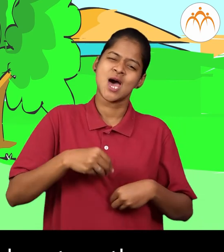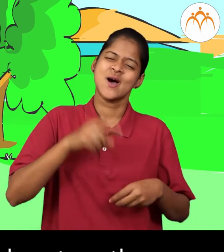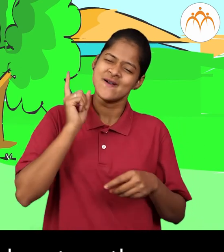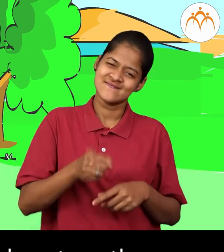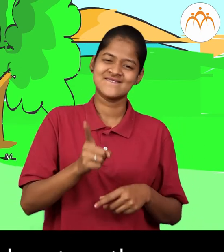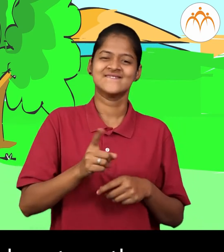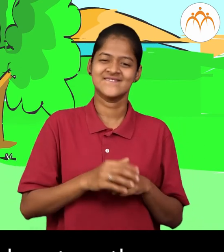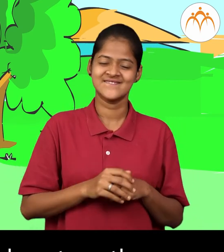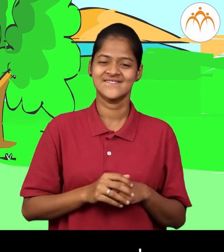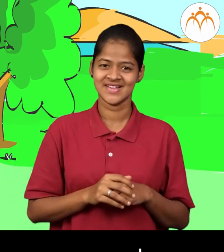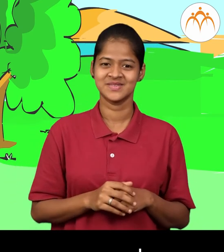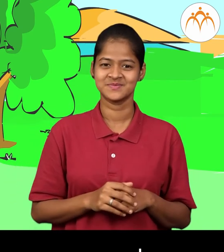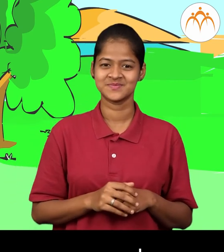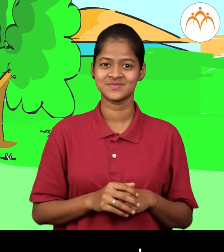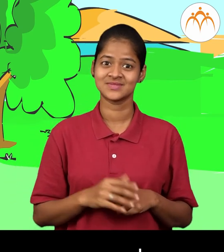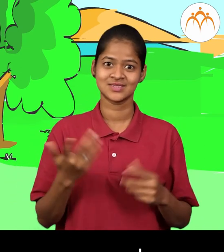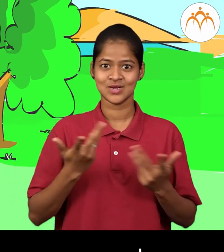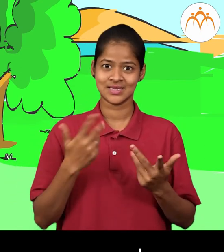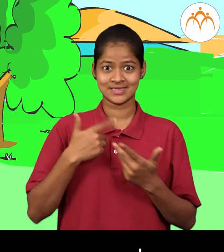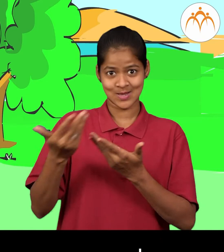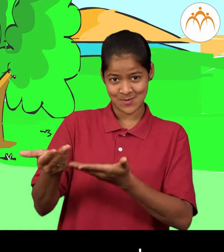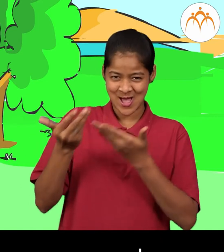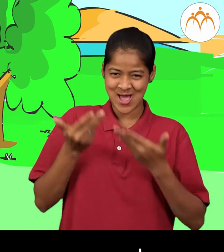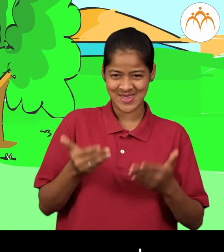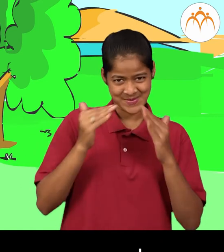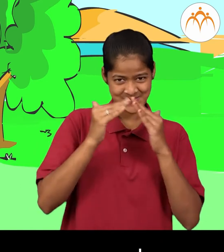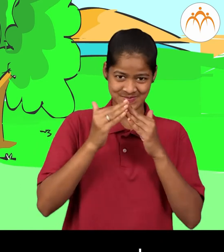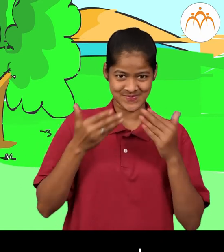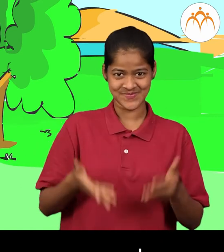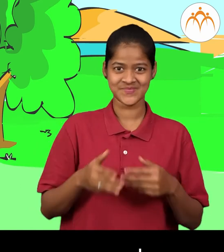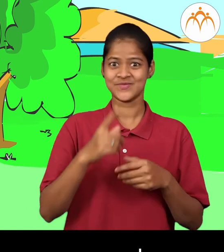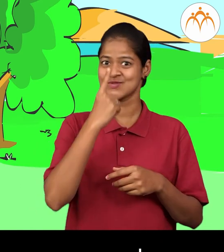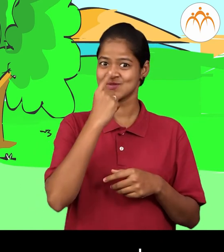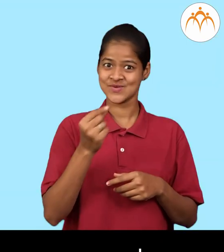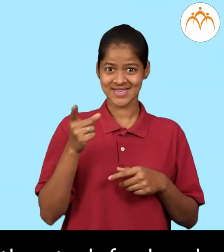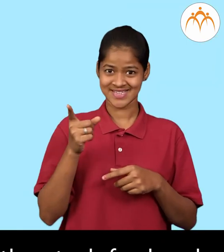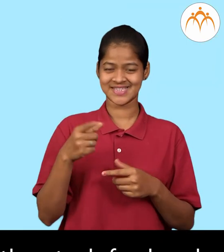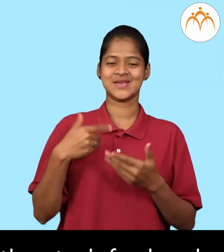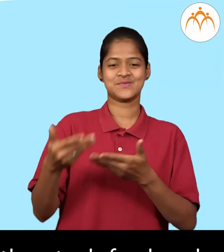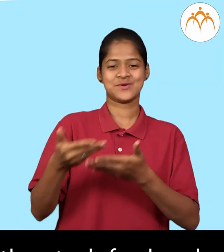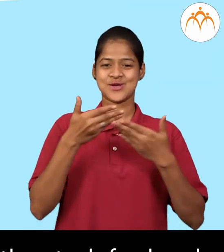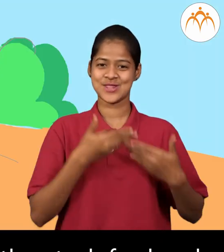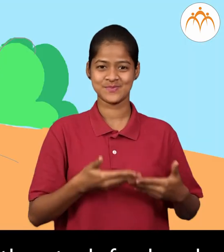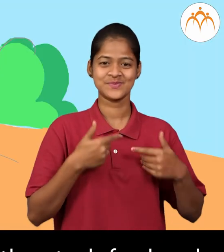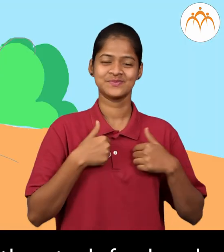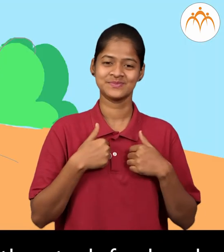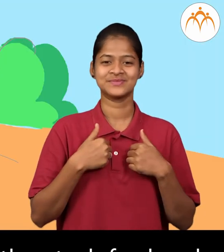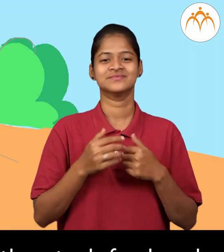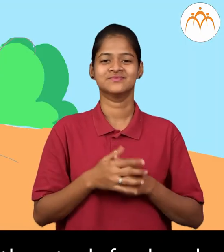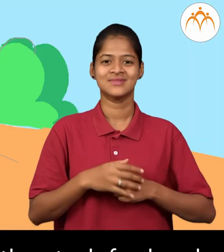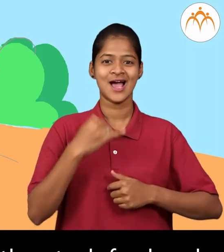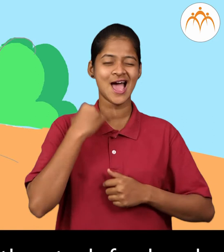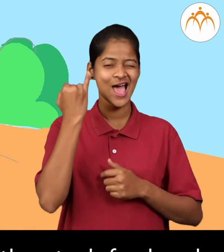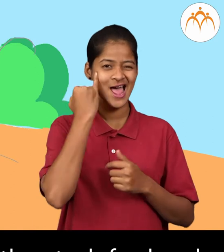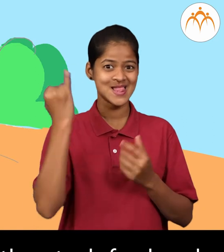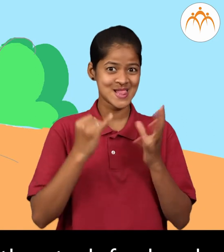together. I will make him go hungry someday. One day, the fox